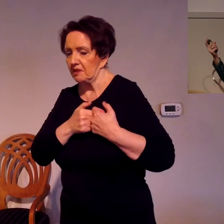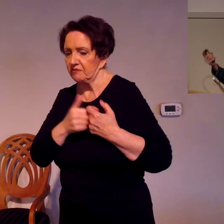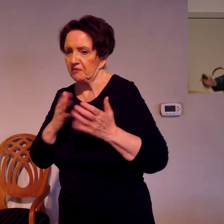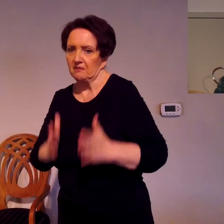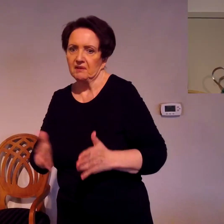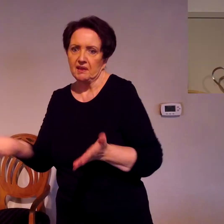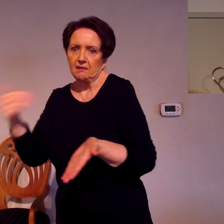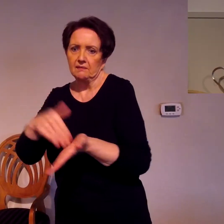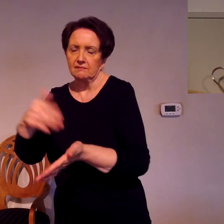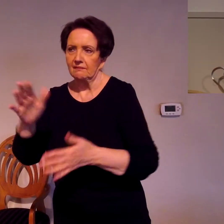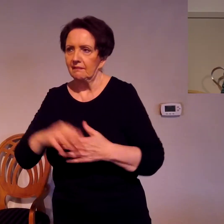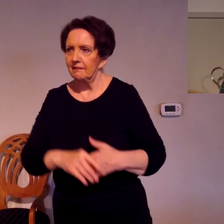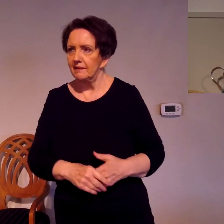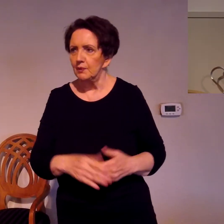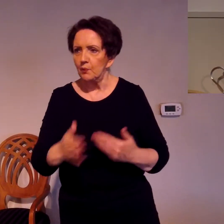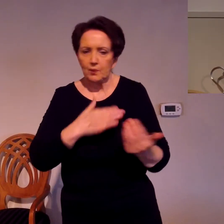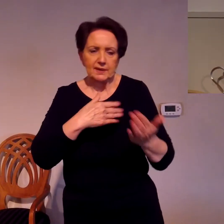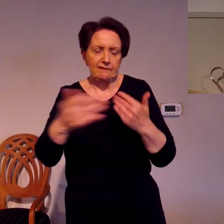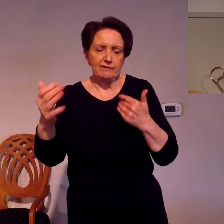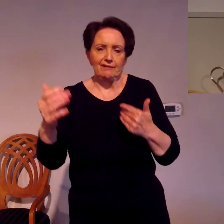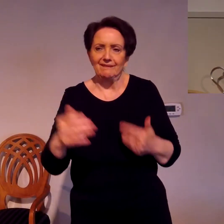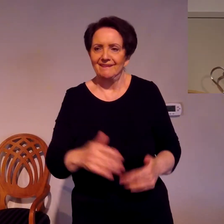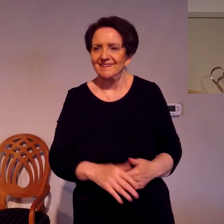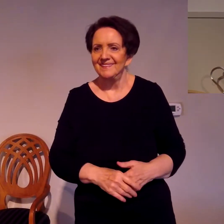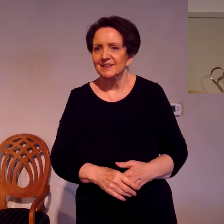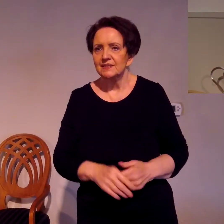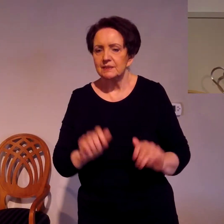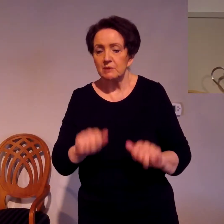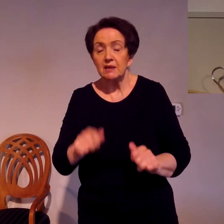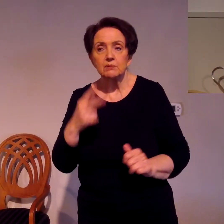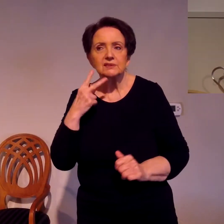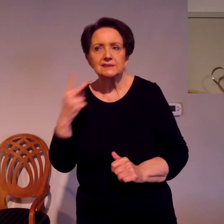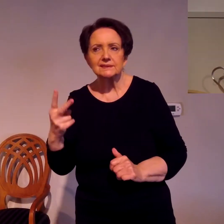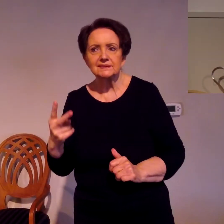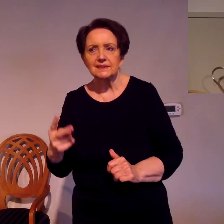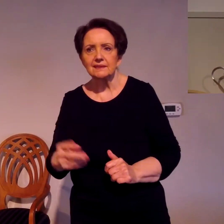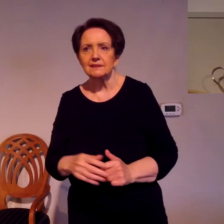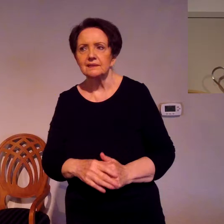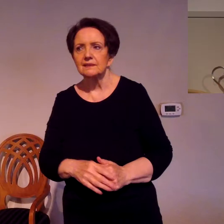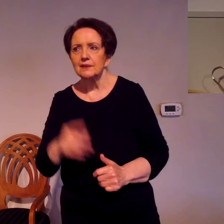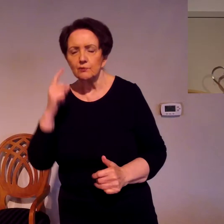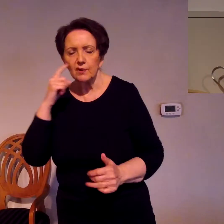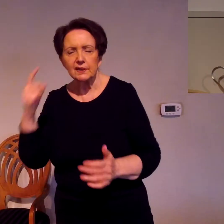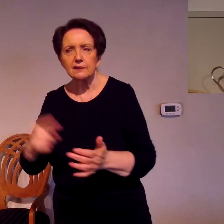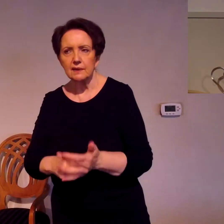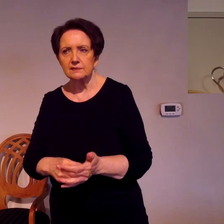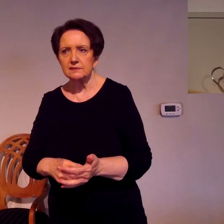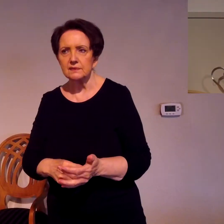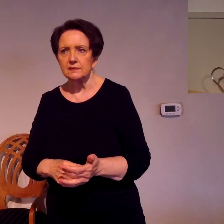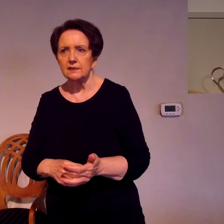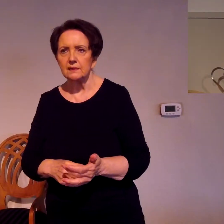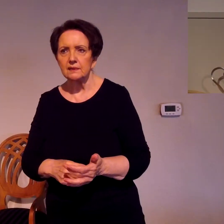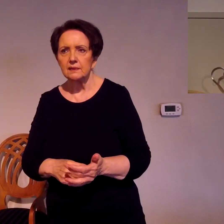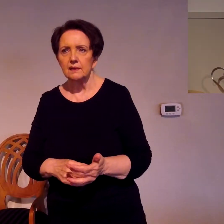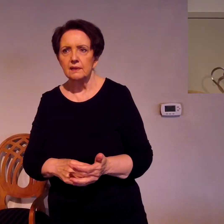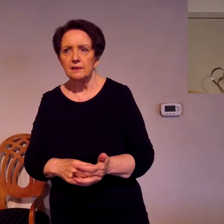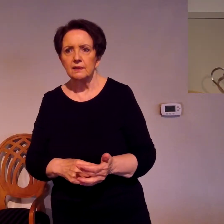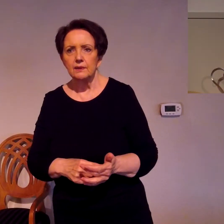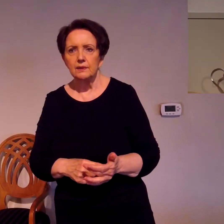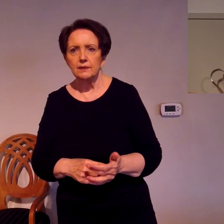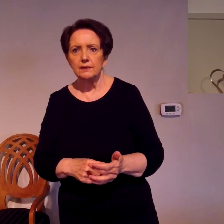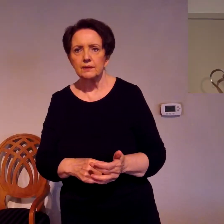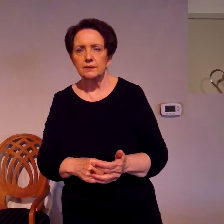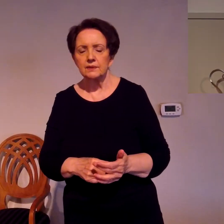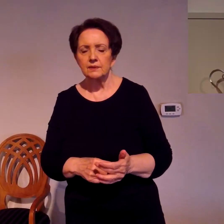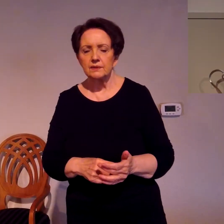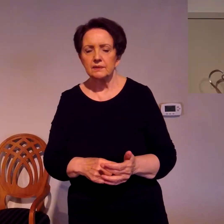it is, right? To be able to see that. The place that the only way to break the ladder of